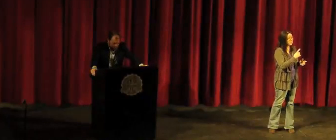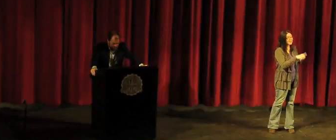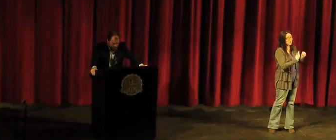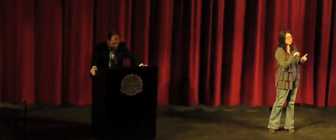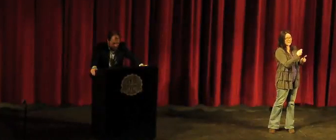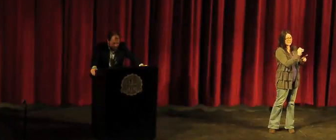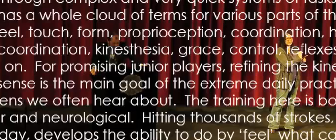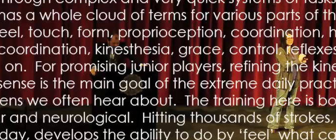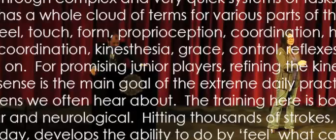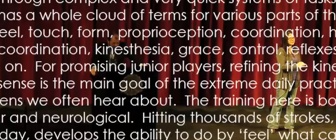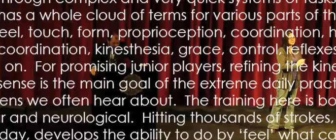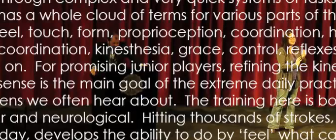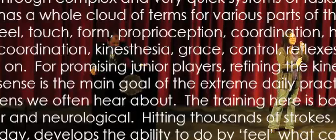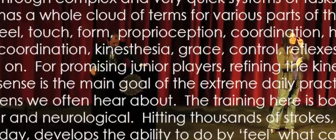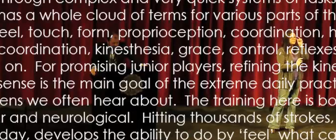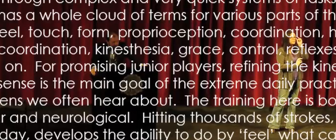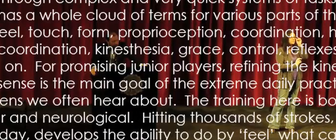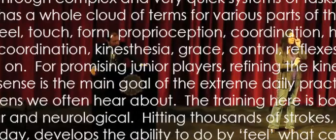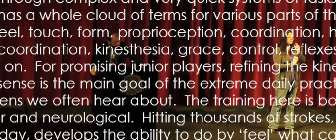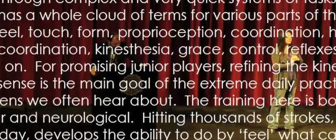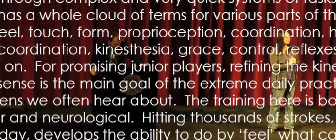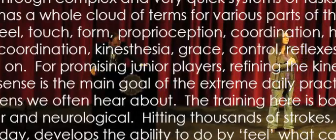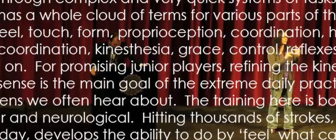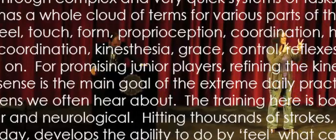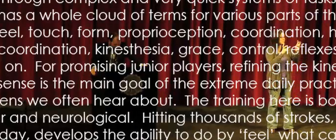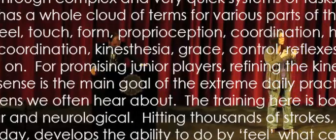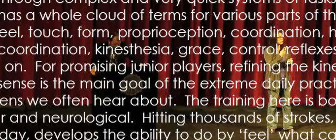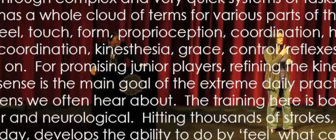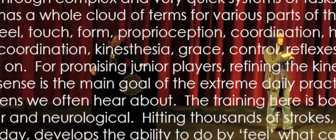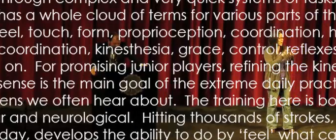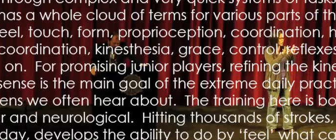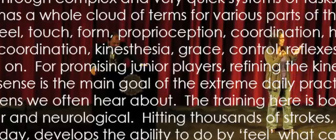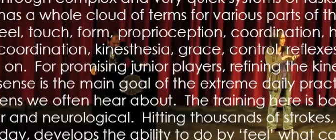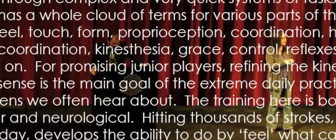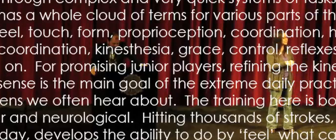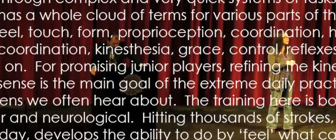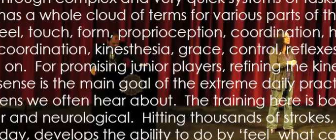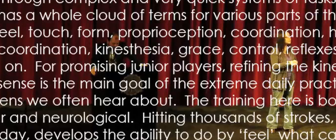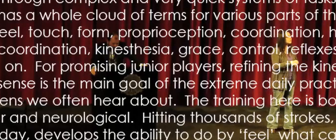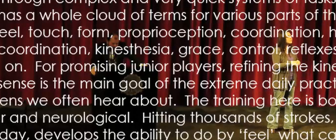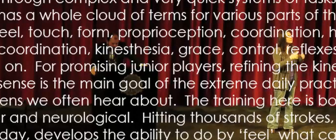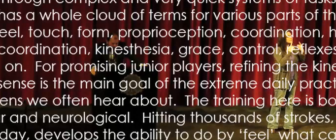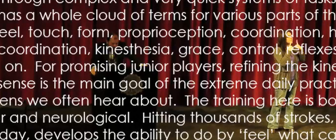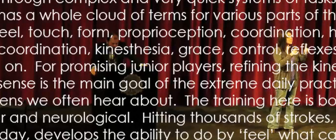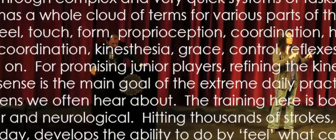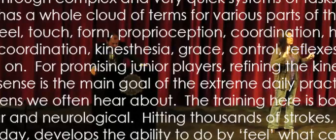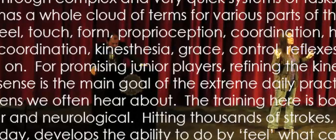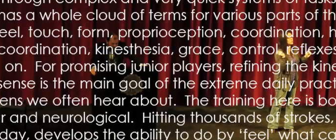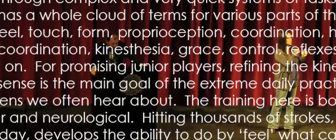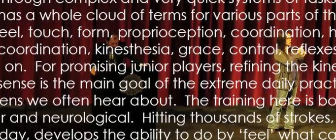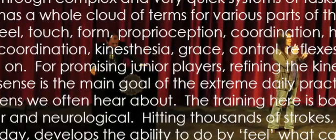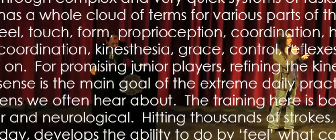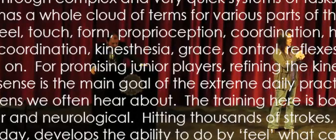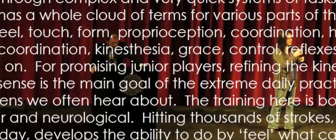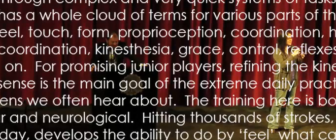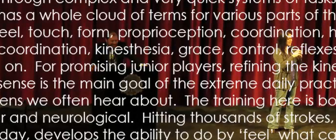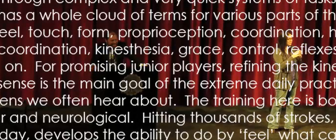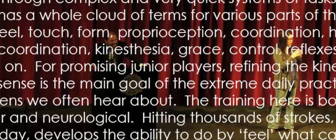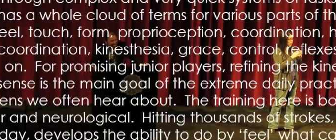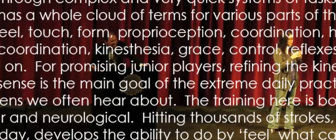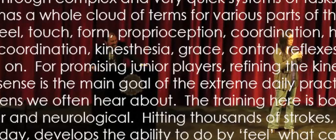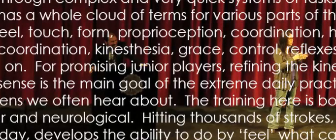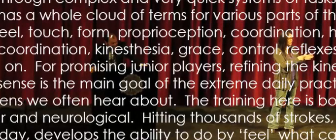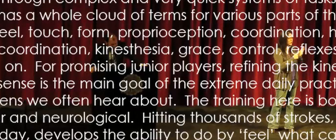tennis. Success, this is quote 2 on your outline. Successfully returning a hard-served tennis ball requires what's sometimes called